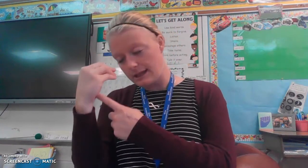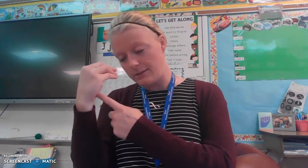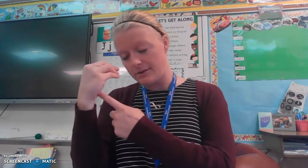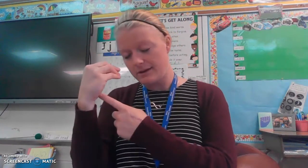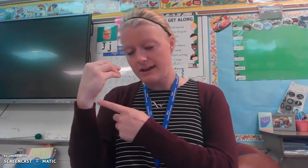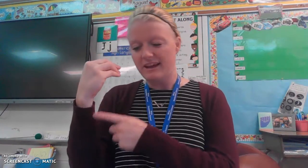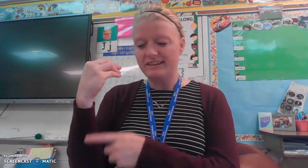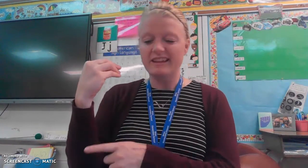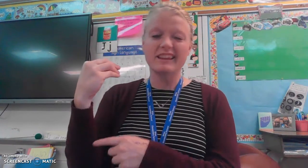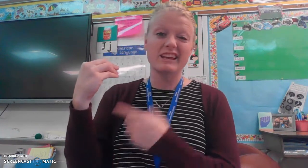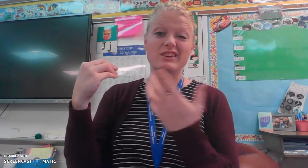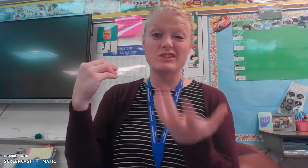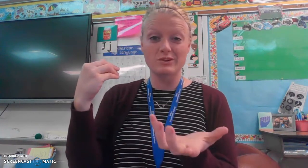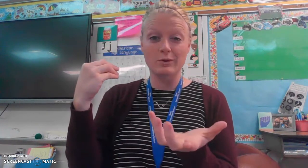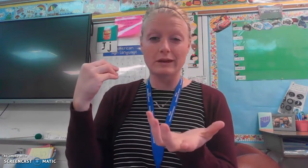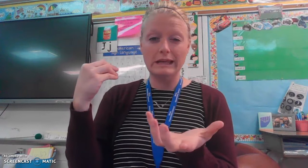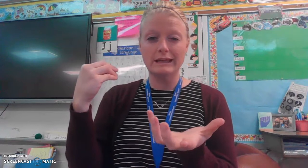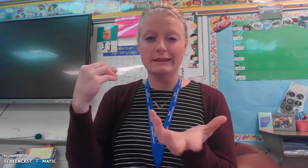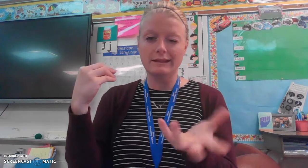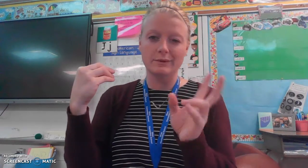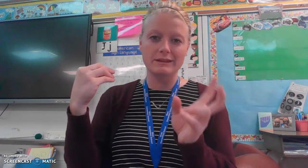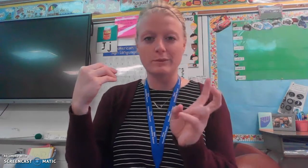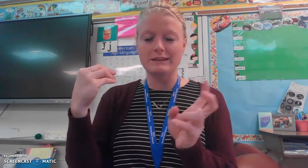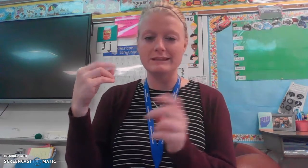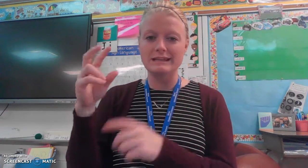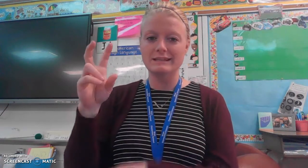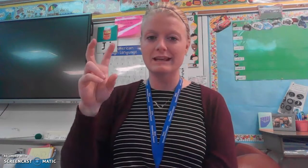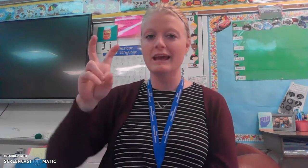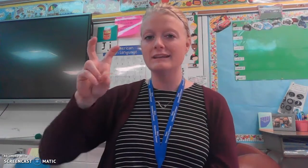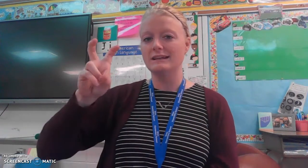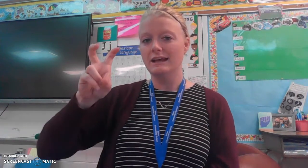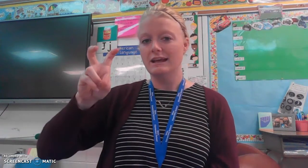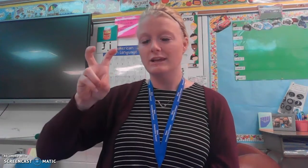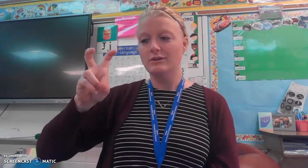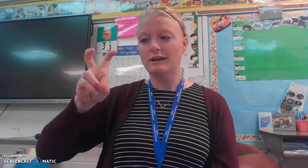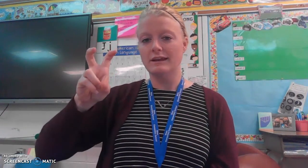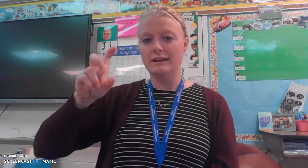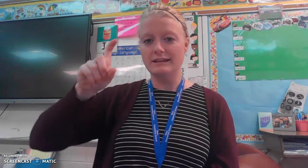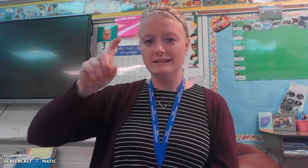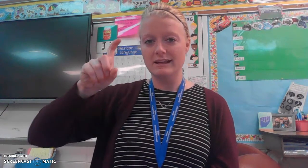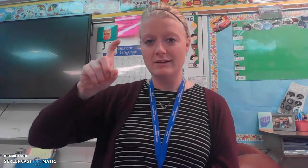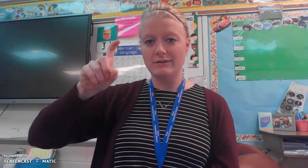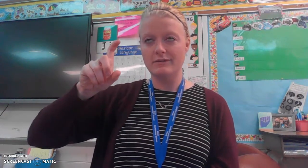Sleep, and then like snoring, that's where the Z's connect. You can, instead of